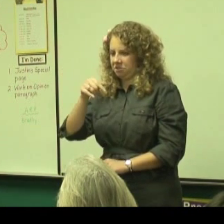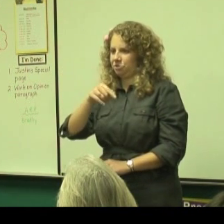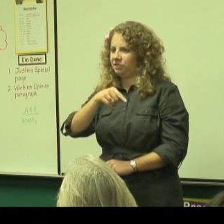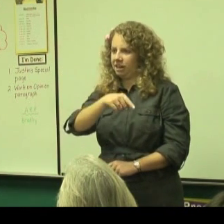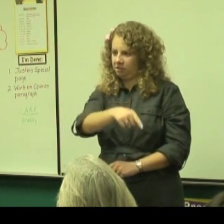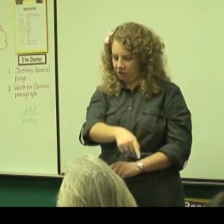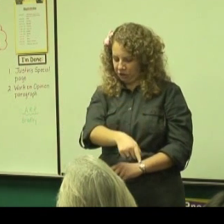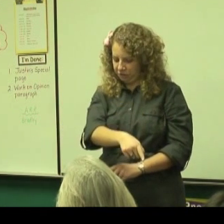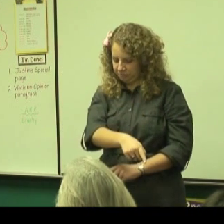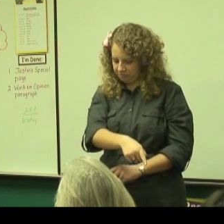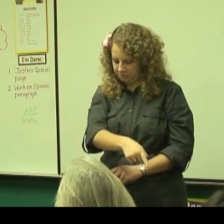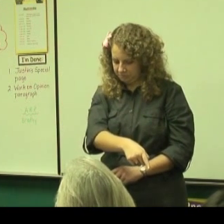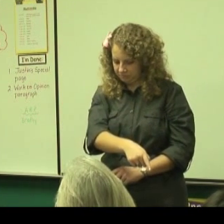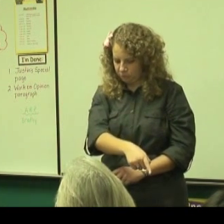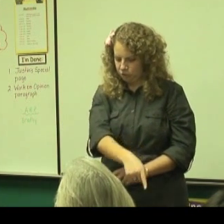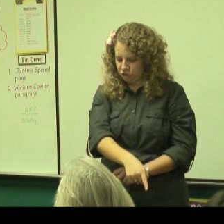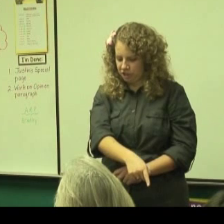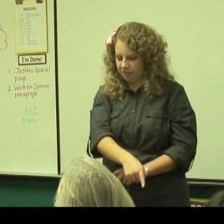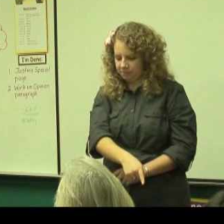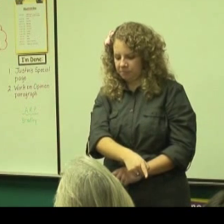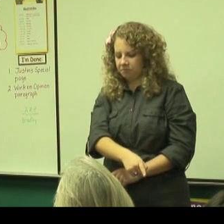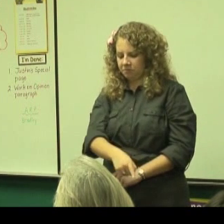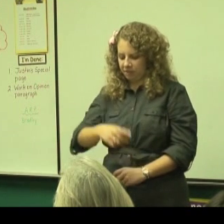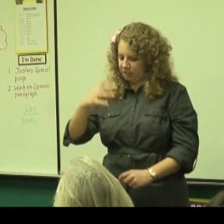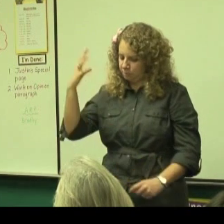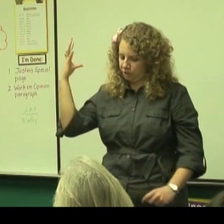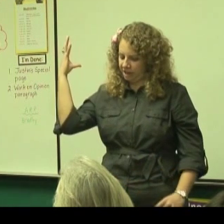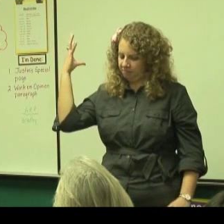Kathy's over here. Her, or she, is pretty.